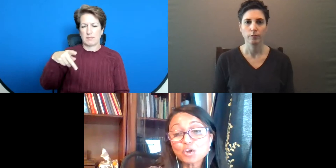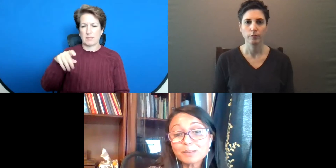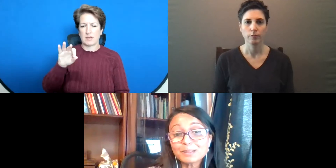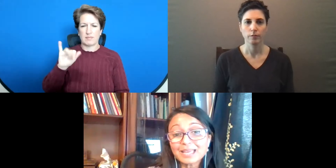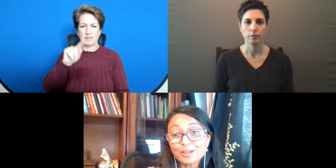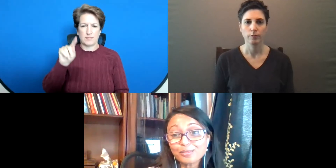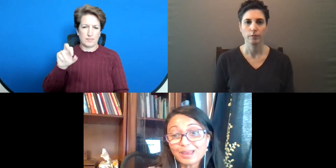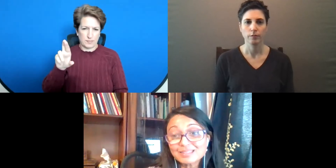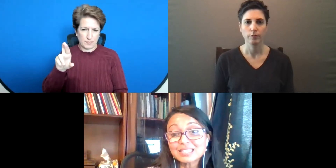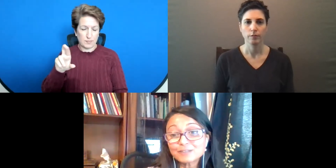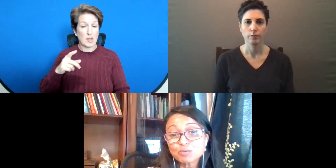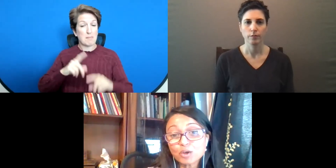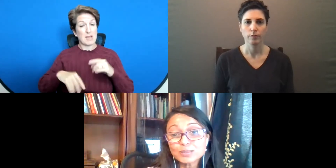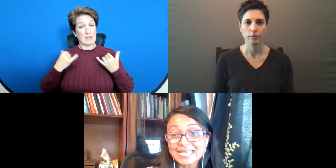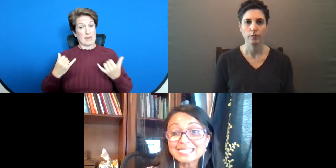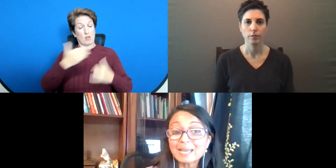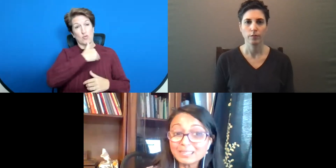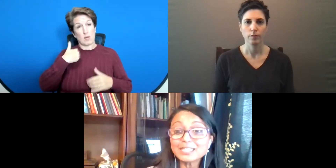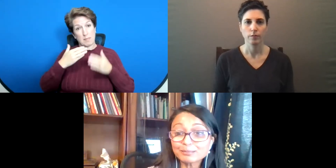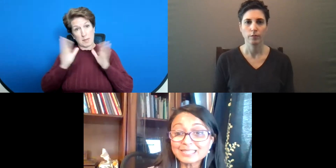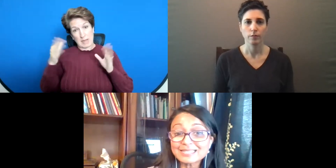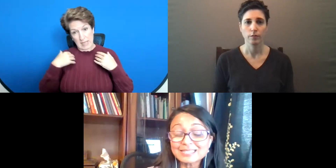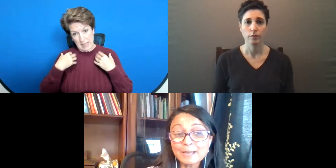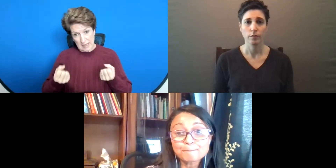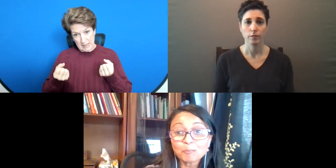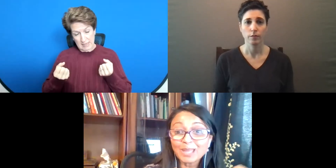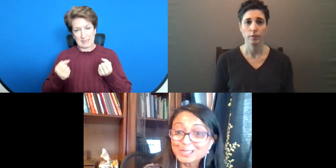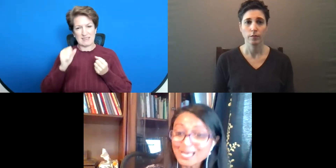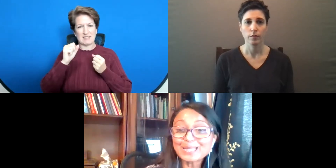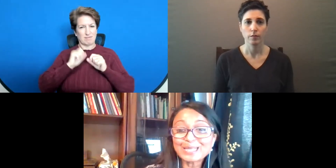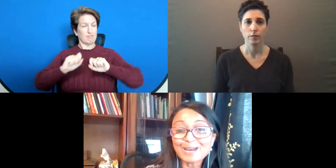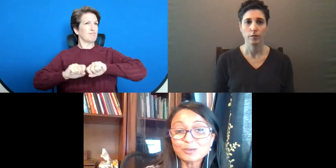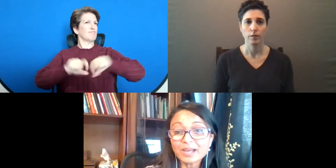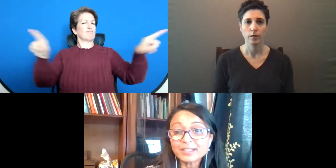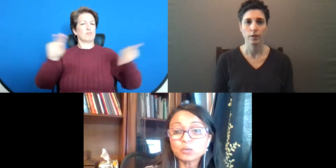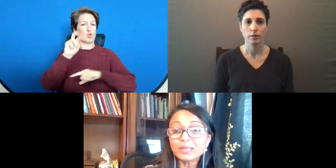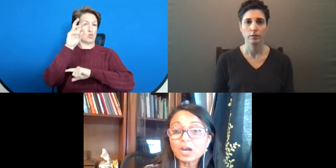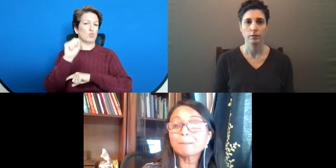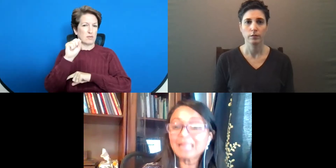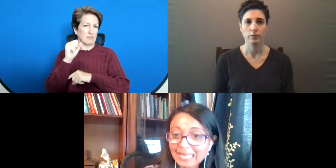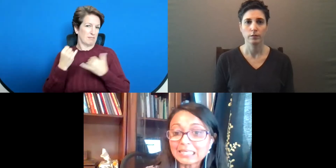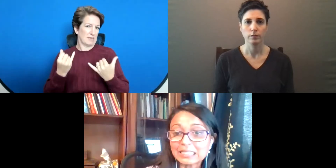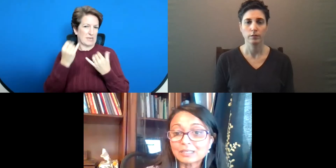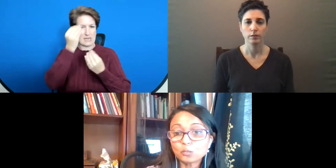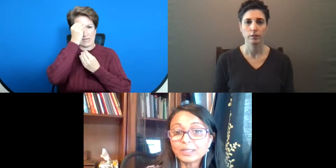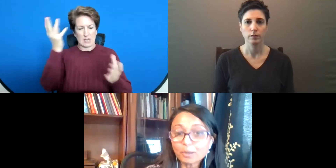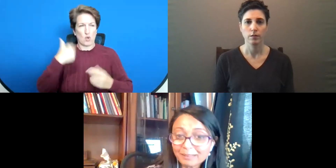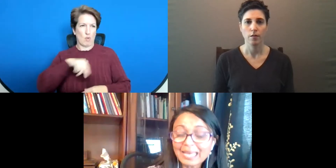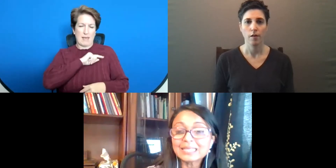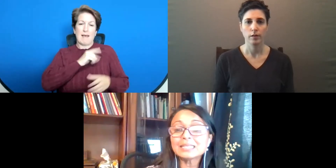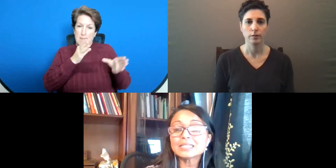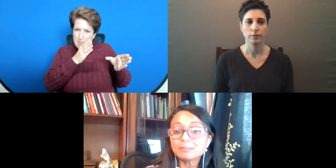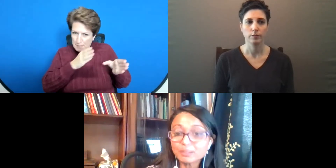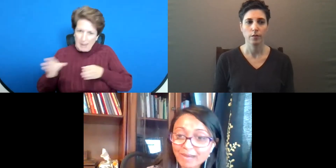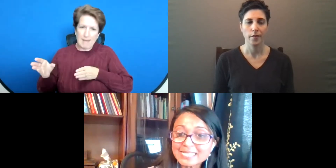today, Toronto Public Health and the City of Toronto sent a media release telling everyone we are planning. We